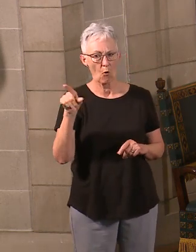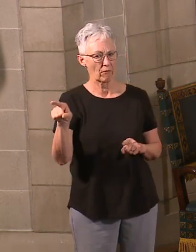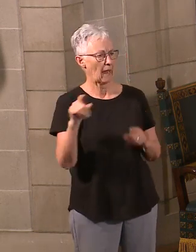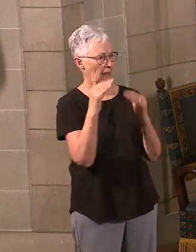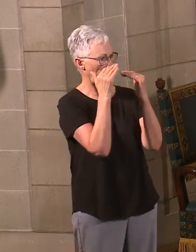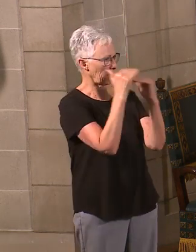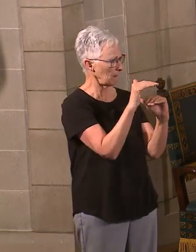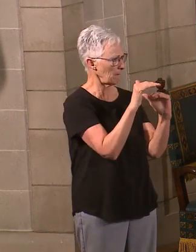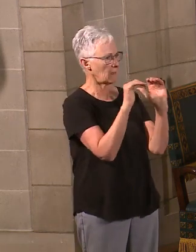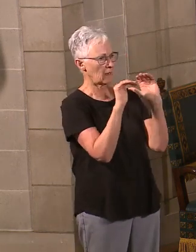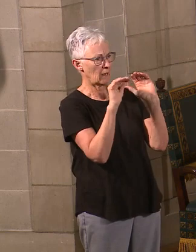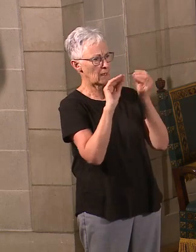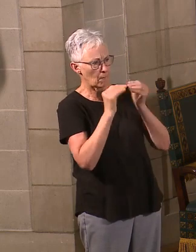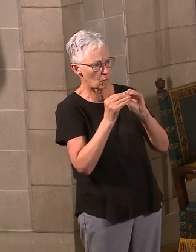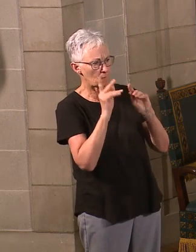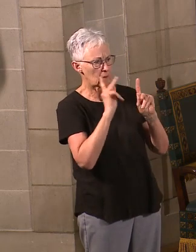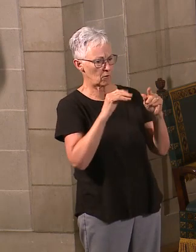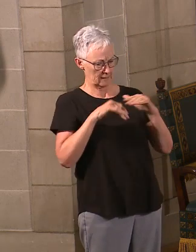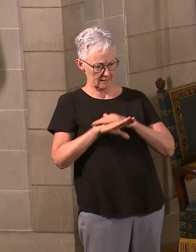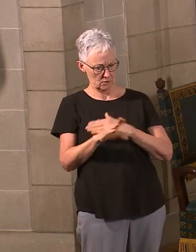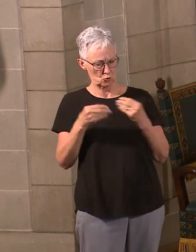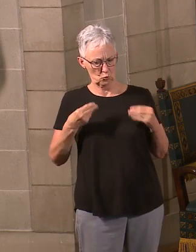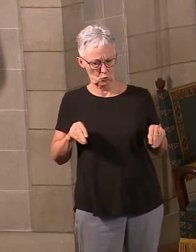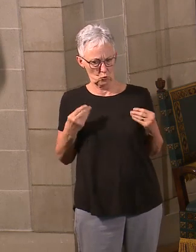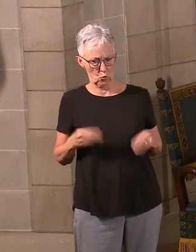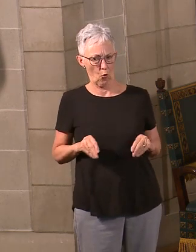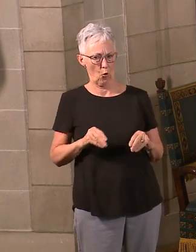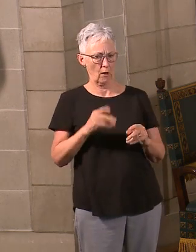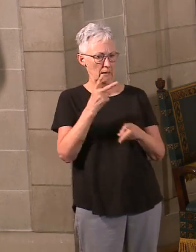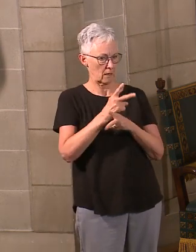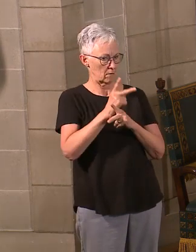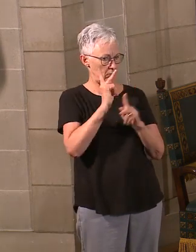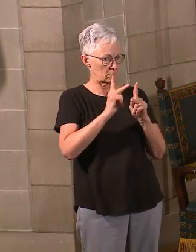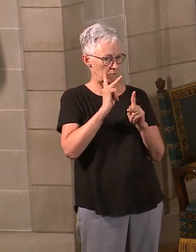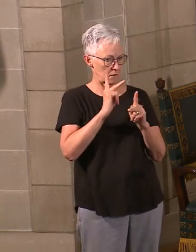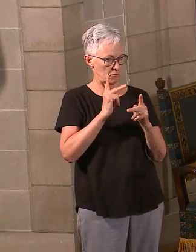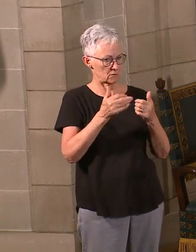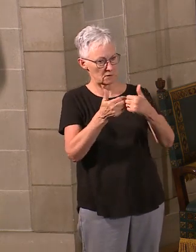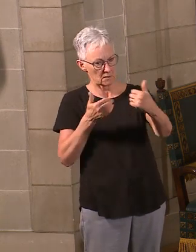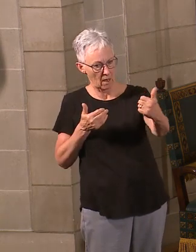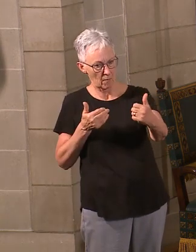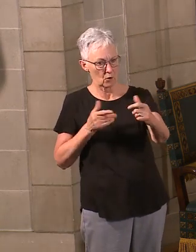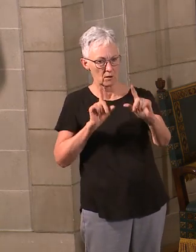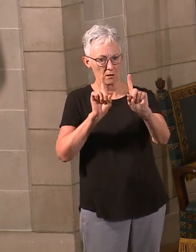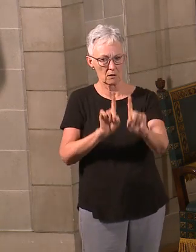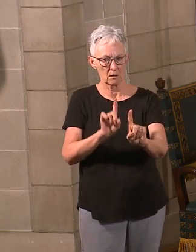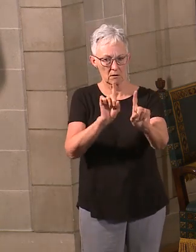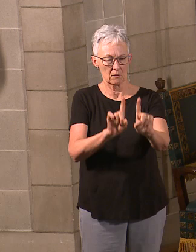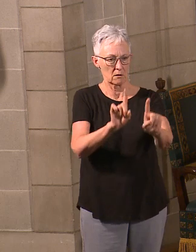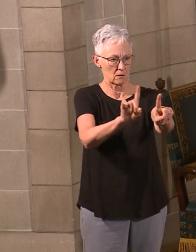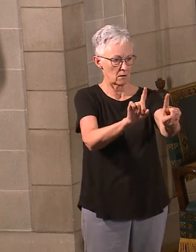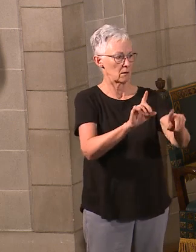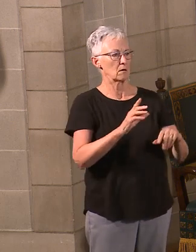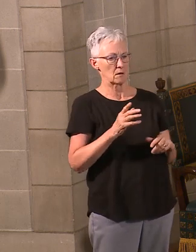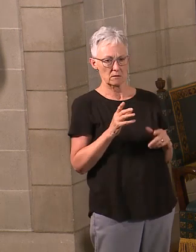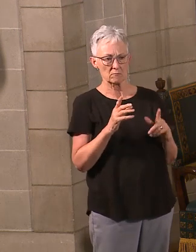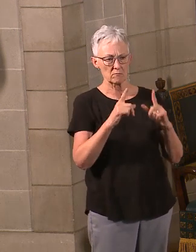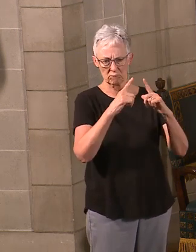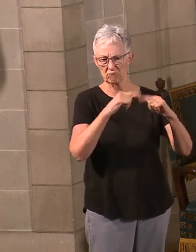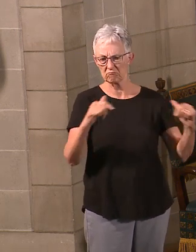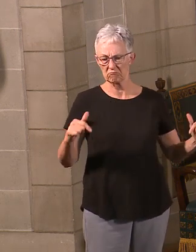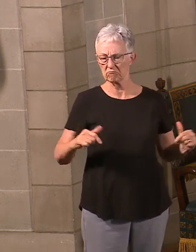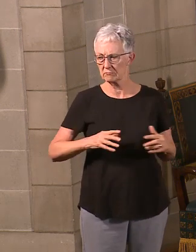how they're operating, how they're limiting people coming in. People are taking those steps to be able to limit those social interactions. Rob McCartney from KZB says